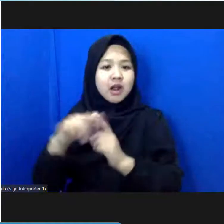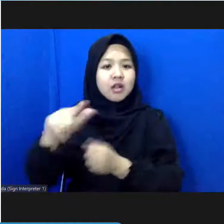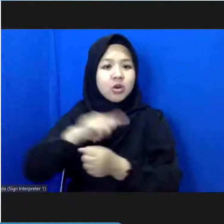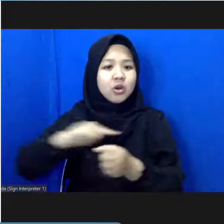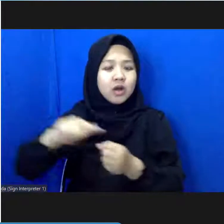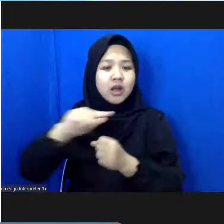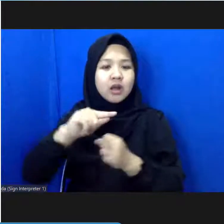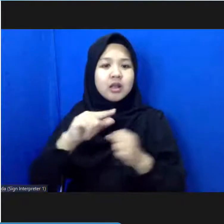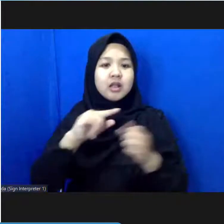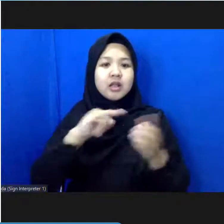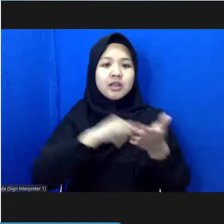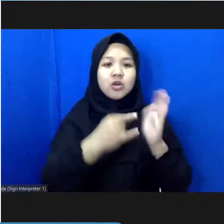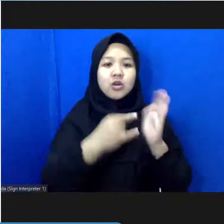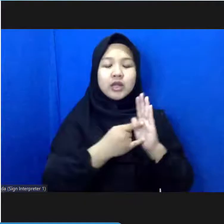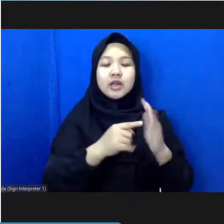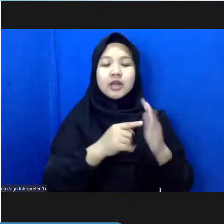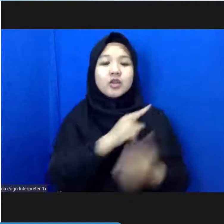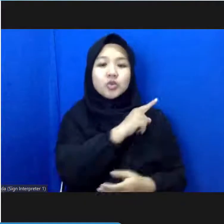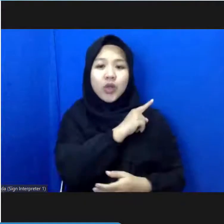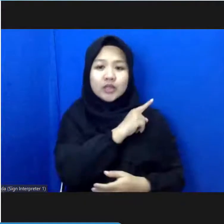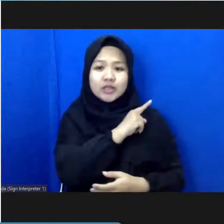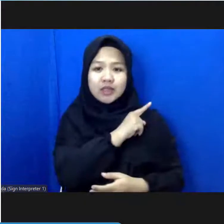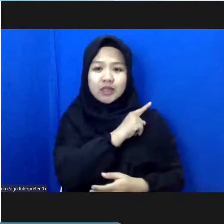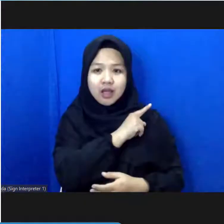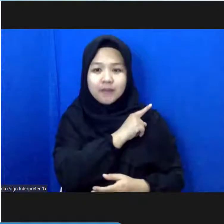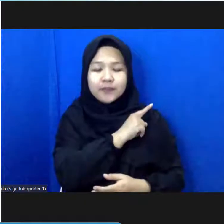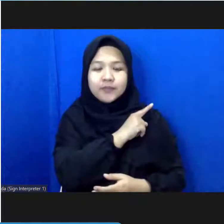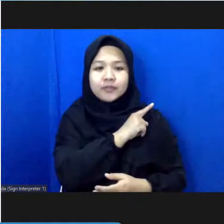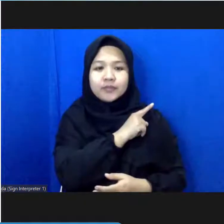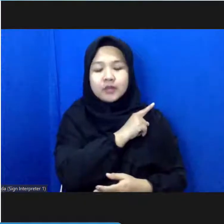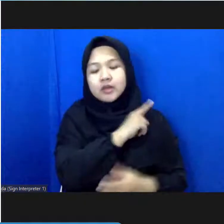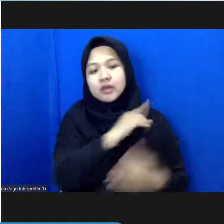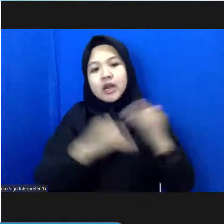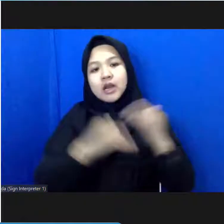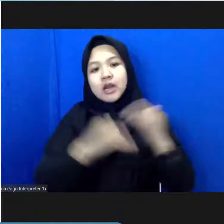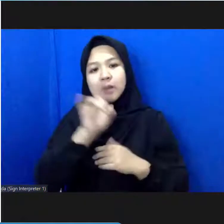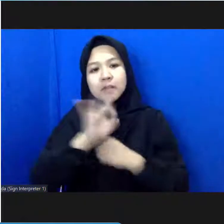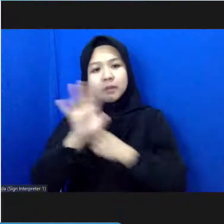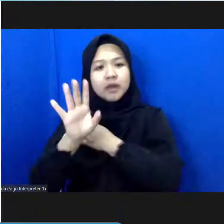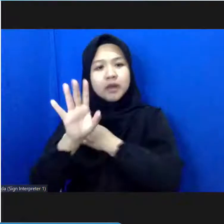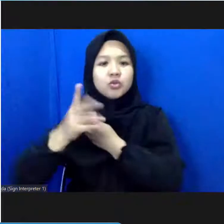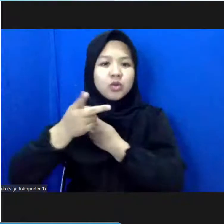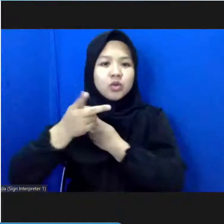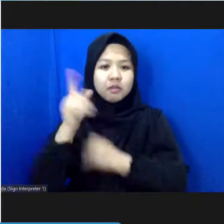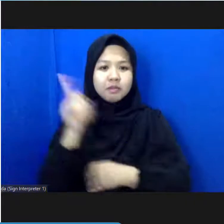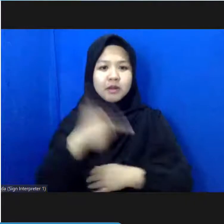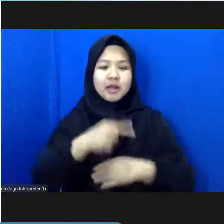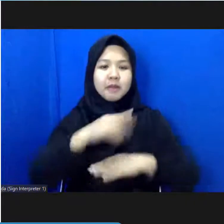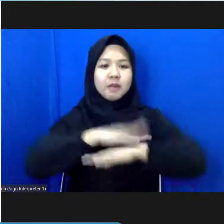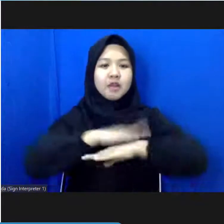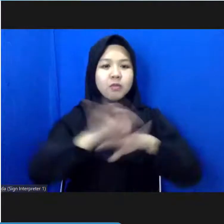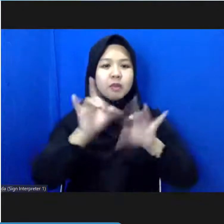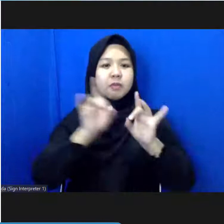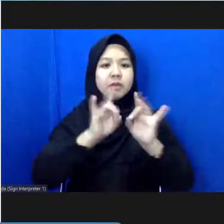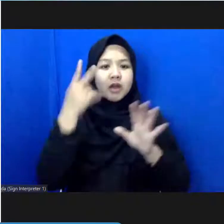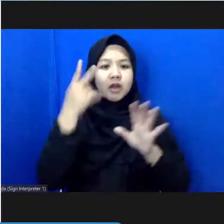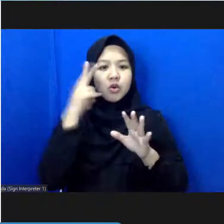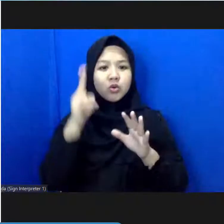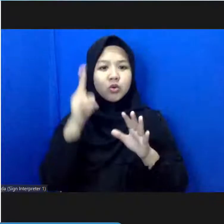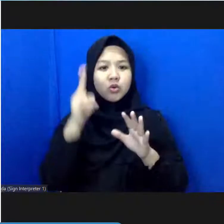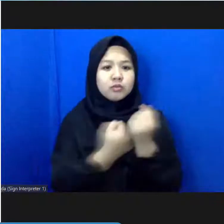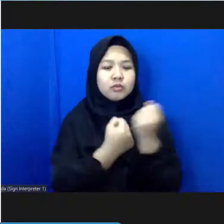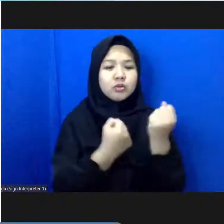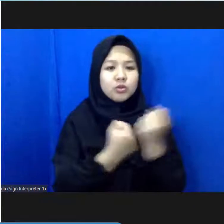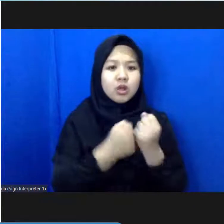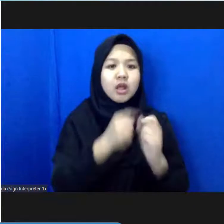technology and private sector, and at different levels, but is also using our different platforms to be able to support community resilience and be